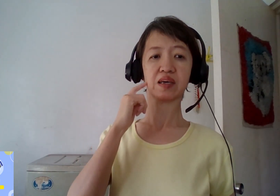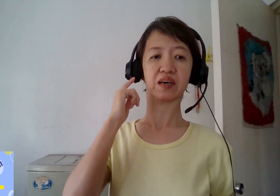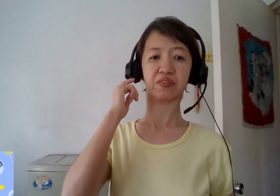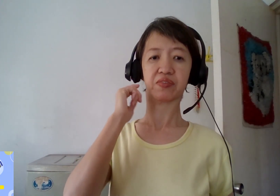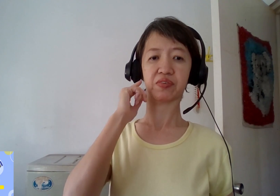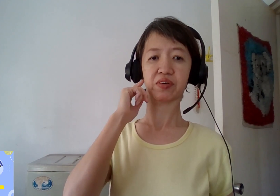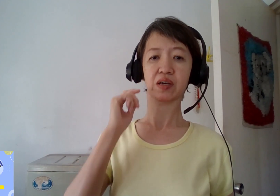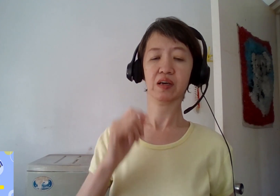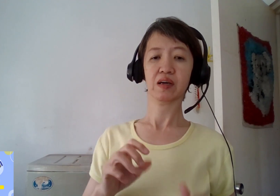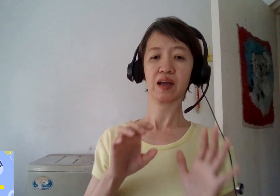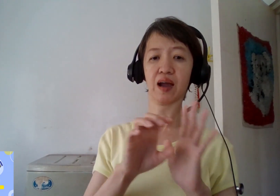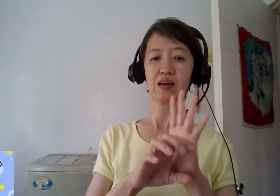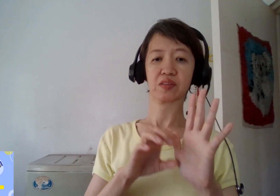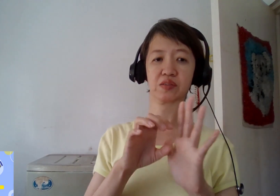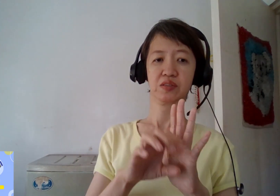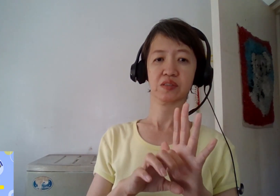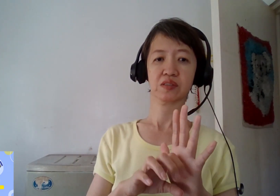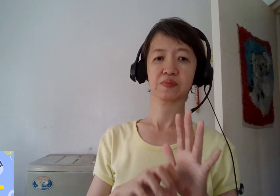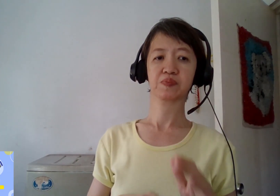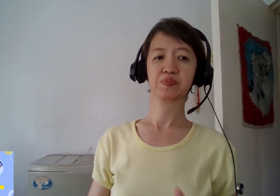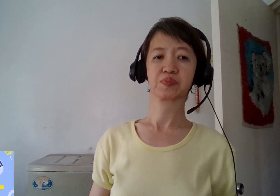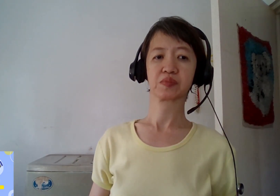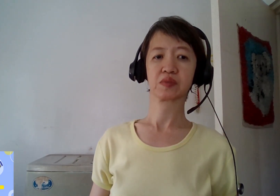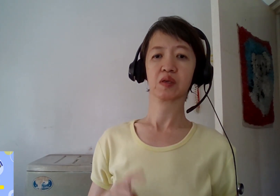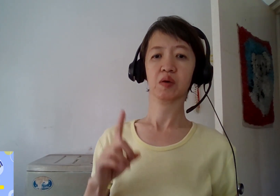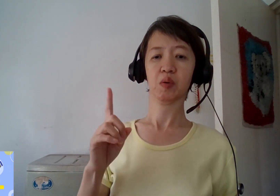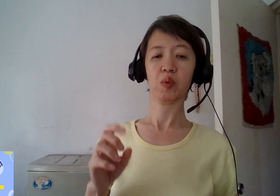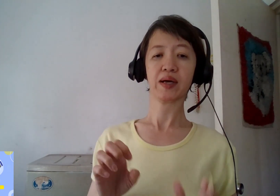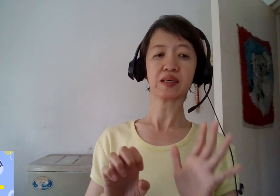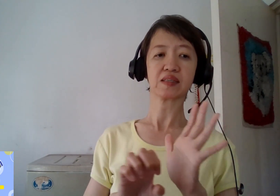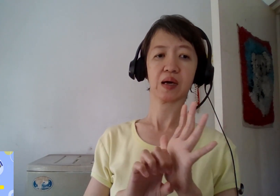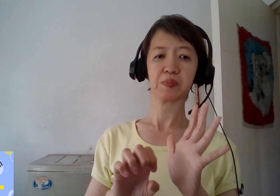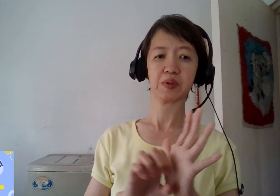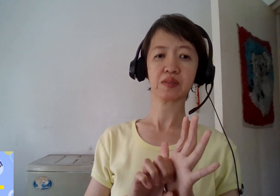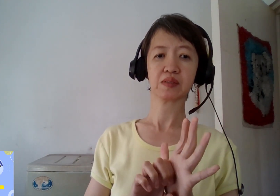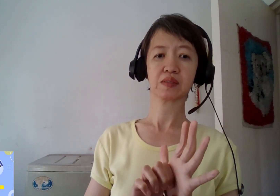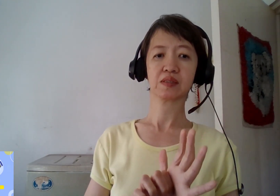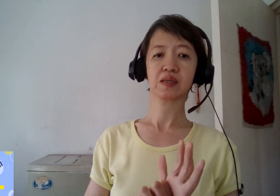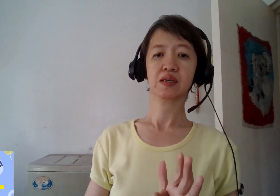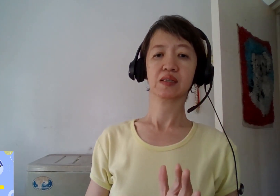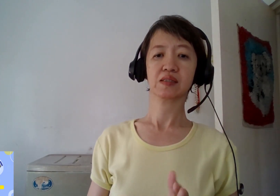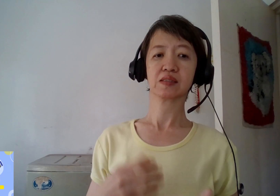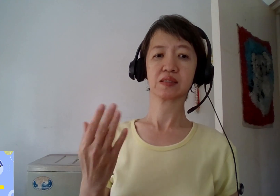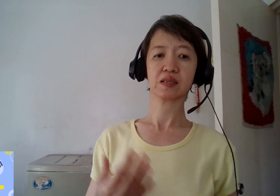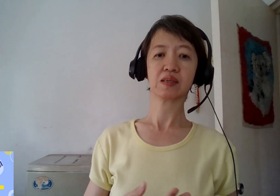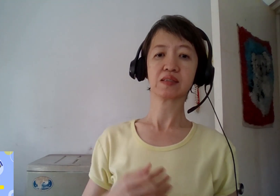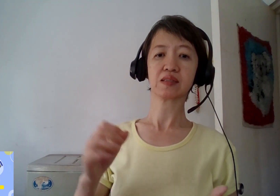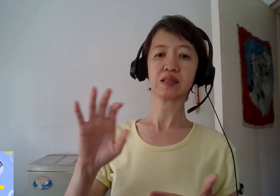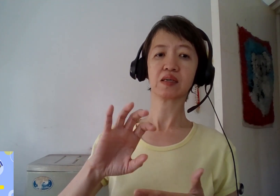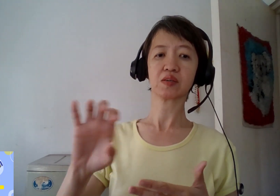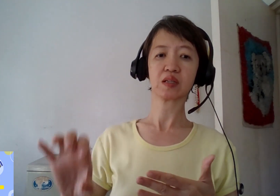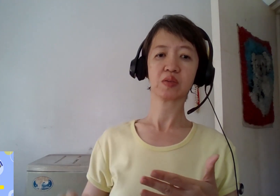deaf characters. One example is the recently